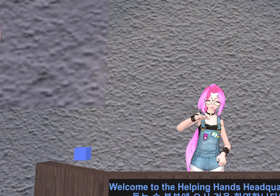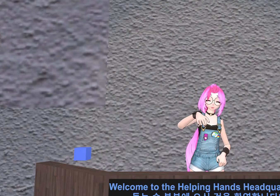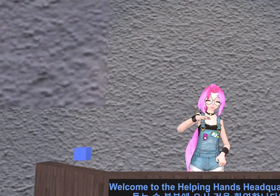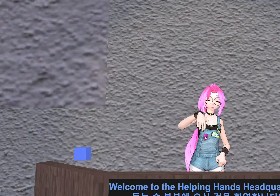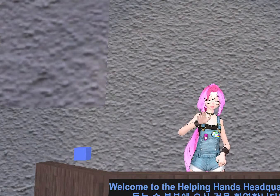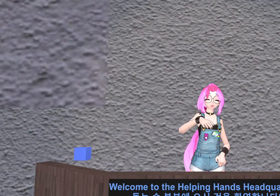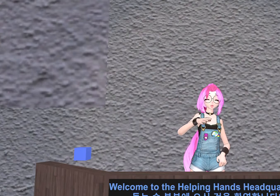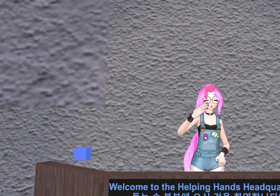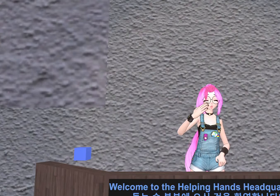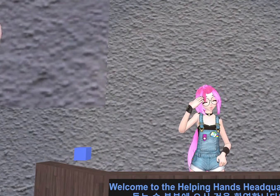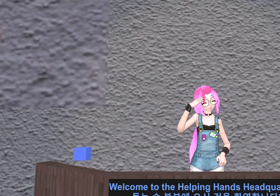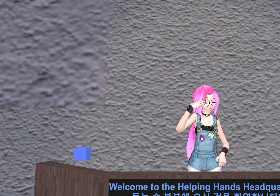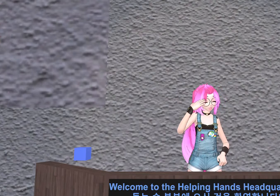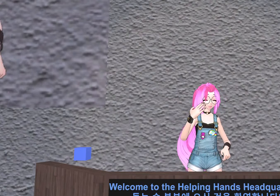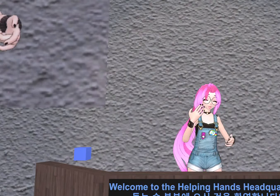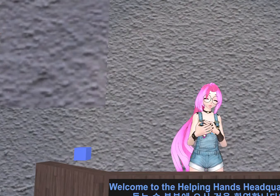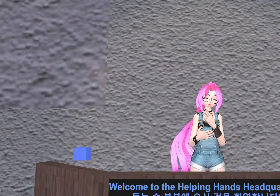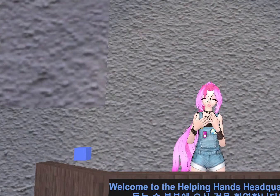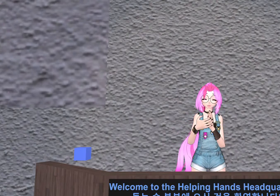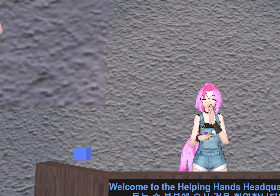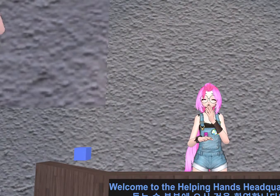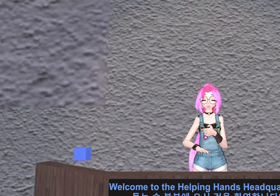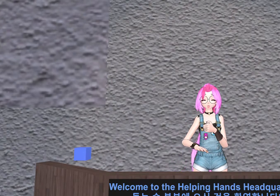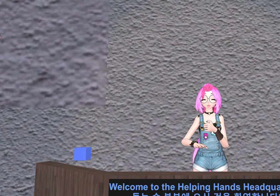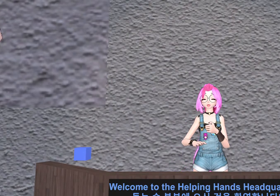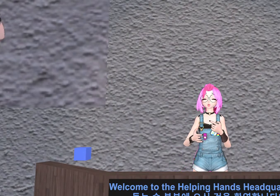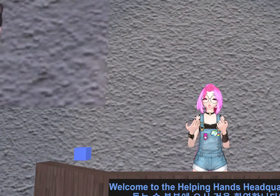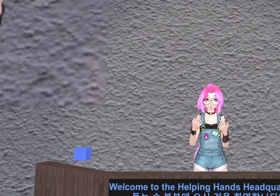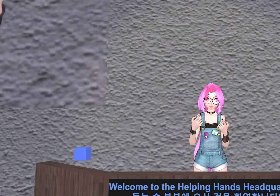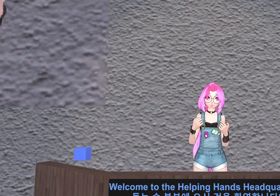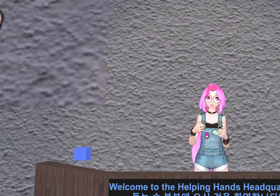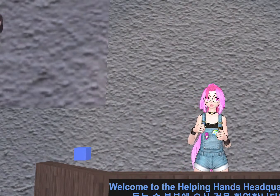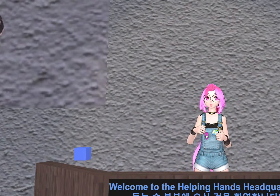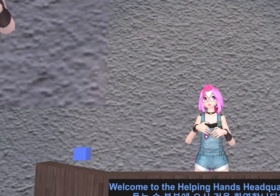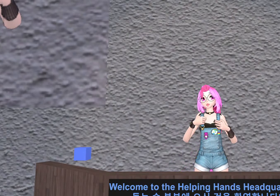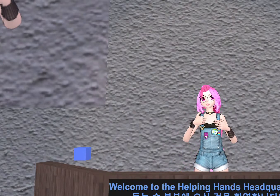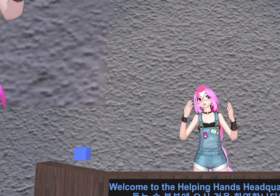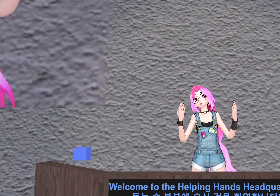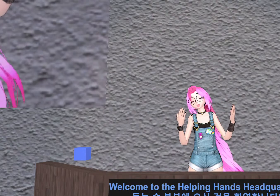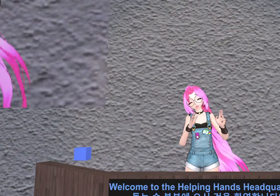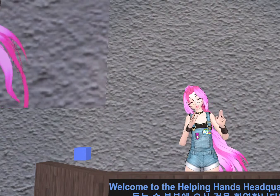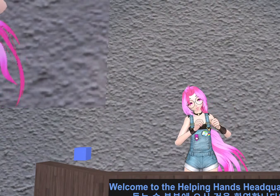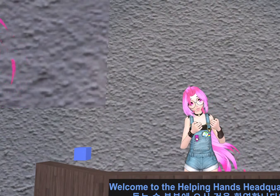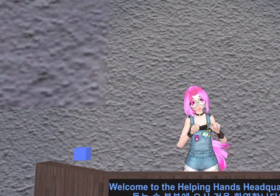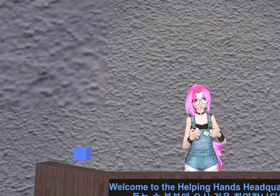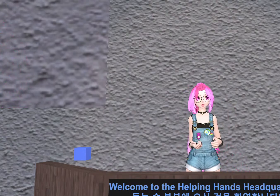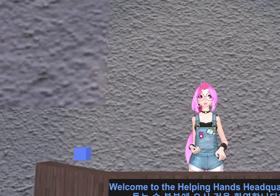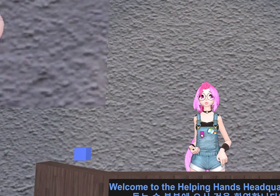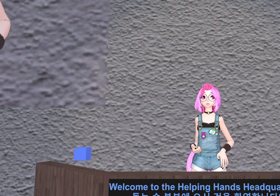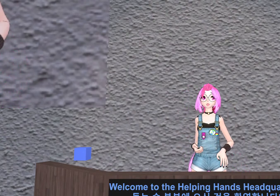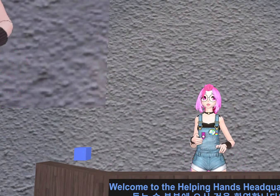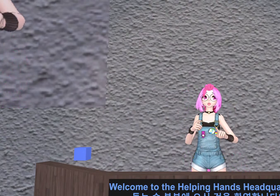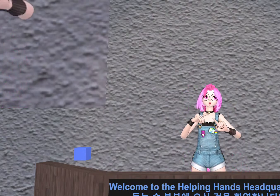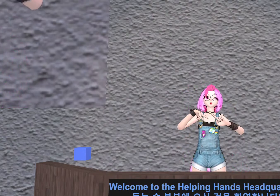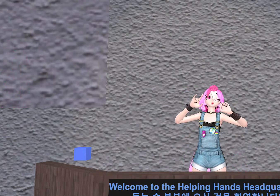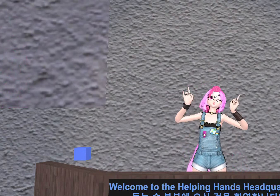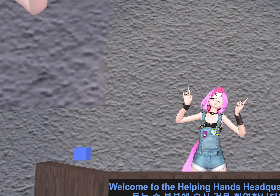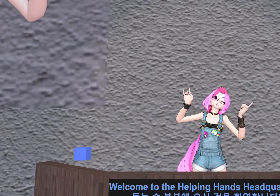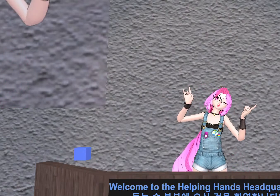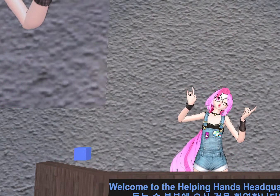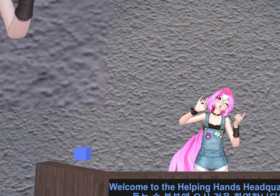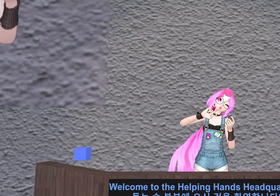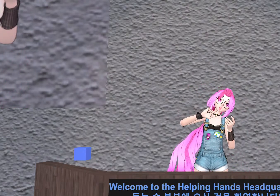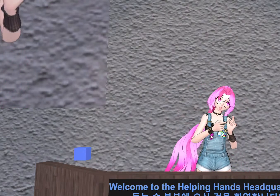Okay. Oh, I know you guys want new updates to do with the many glitches that we